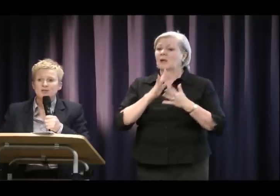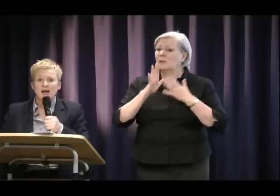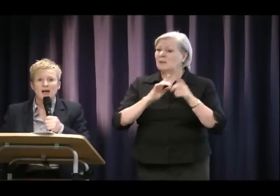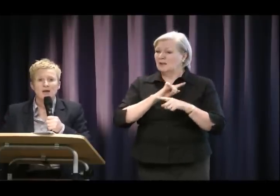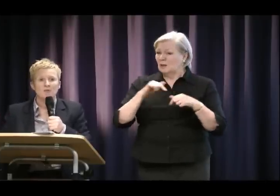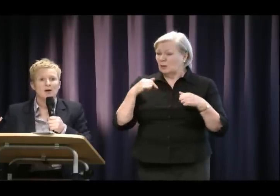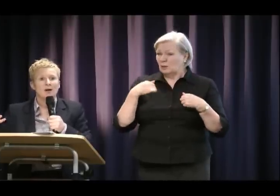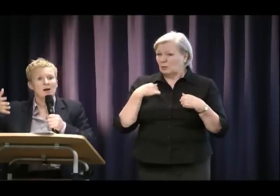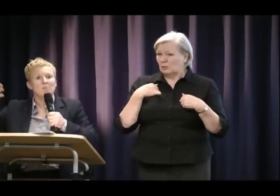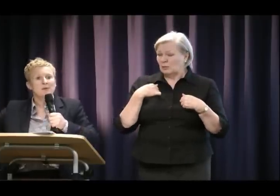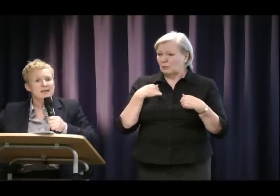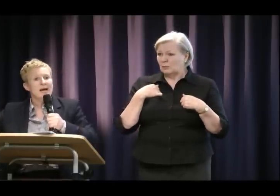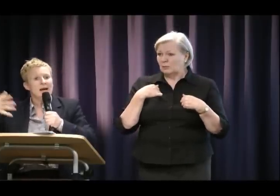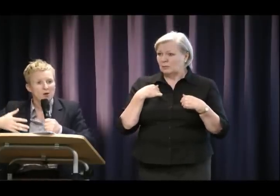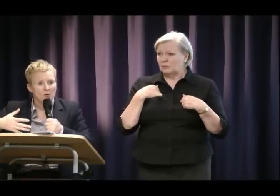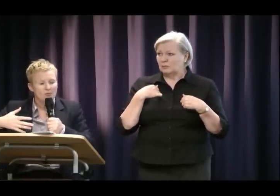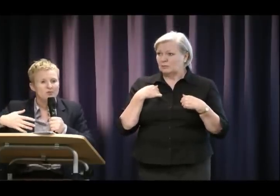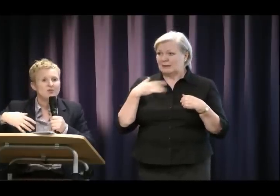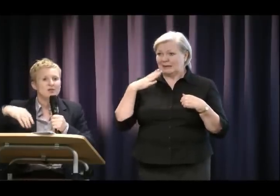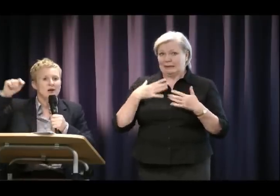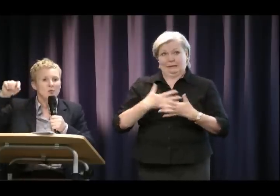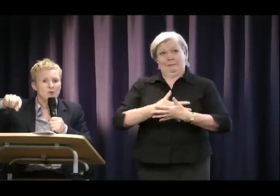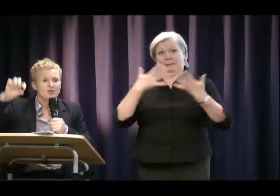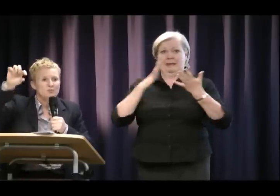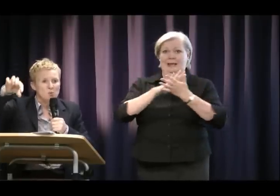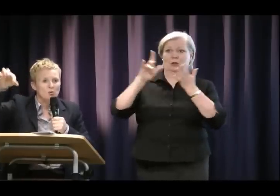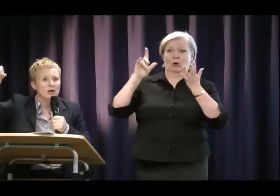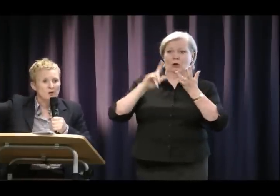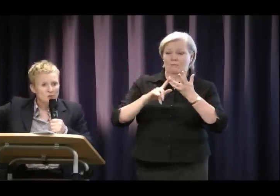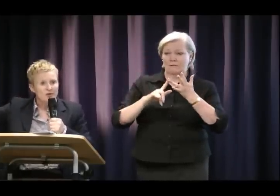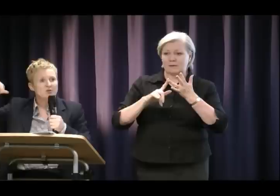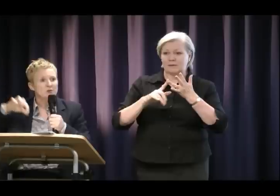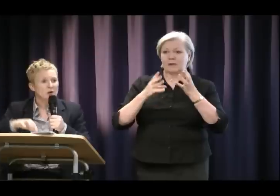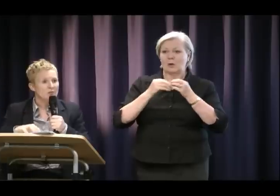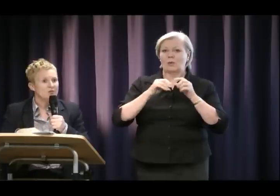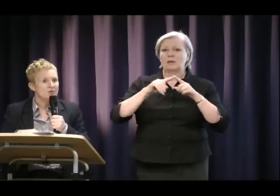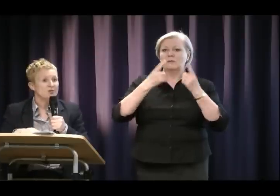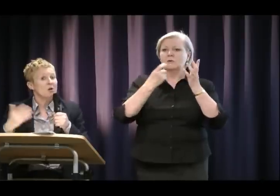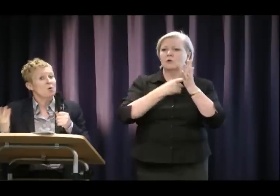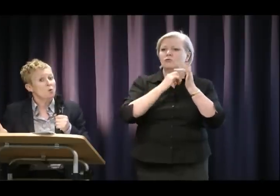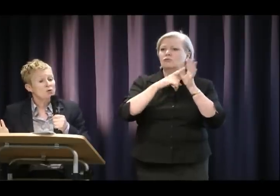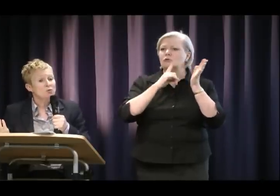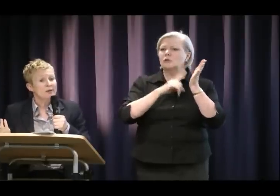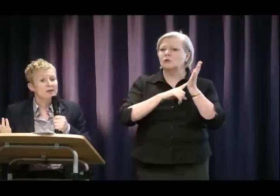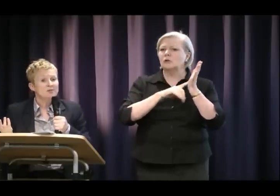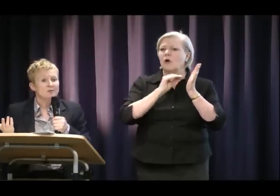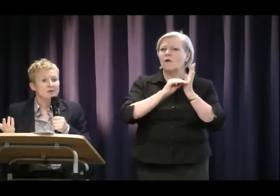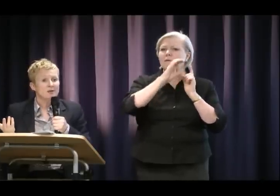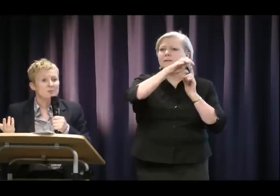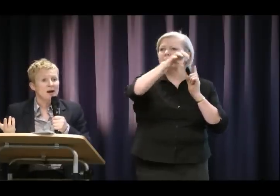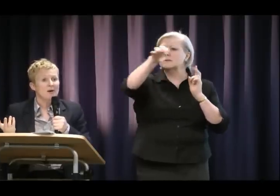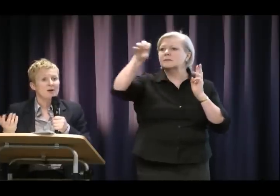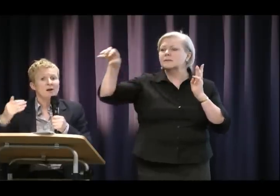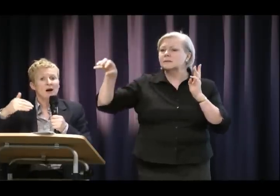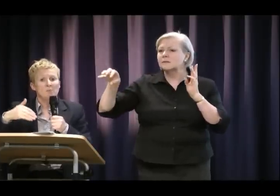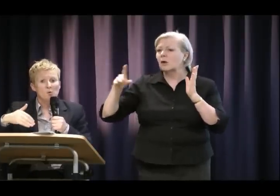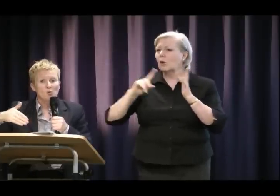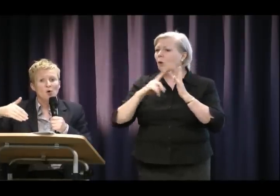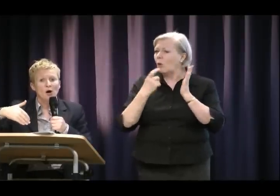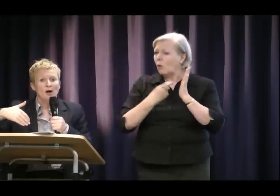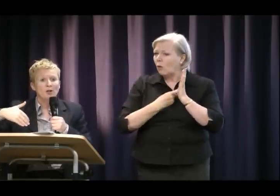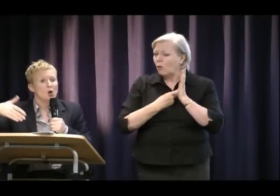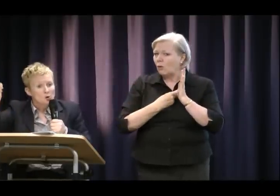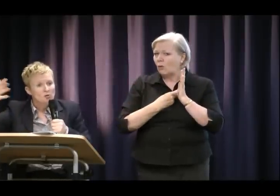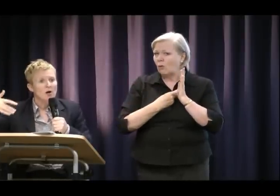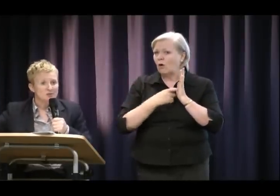still need to have a big head office with smaller regional offices, or do we need to think about a